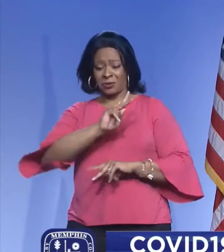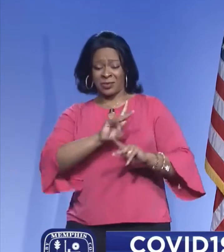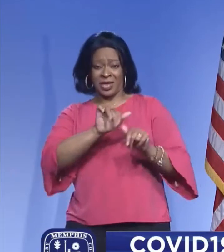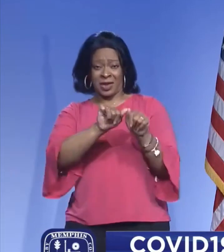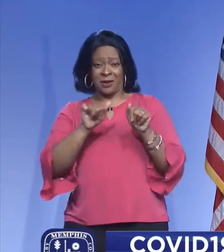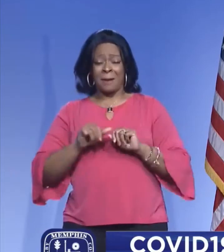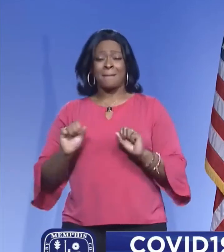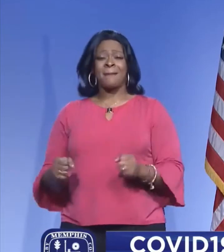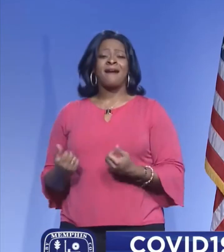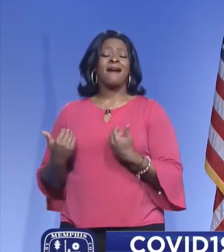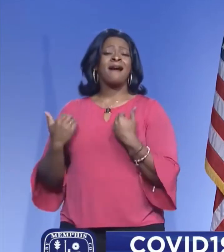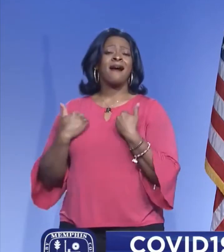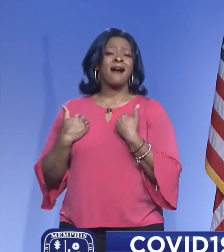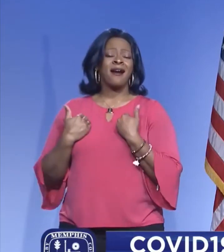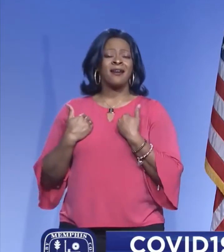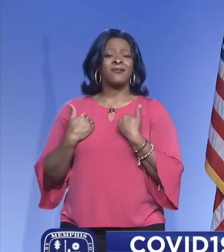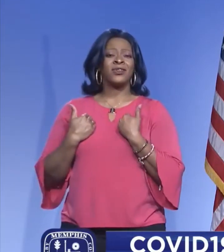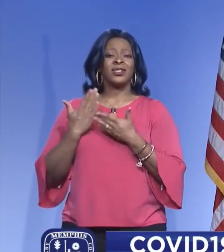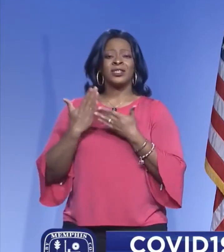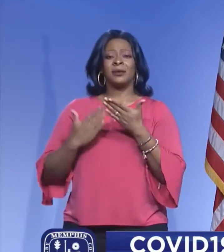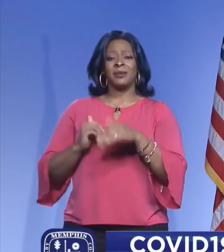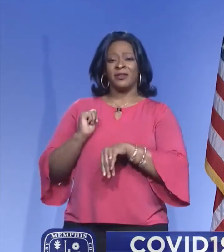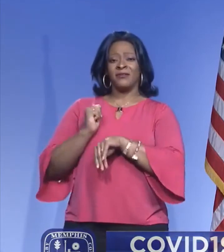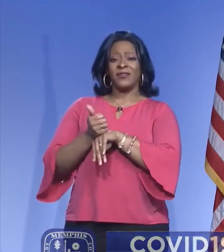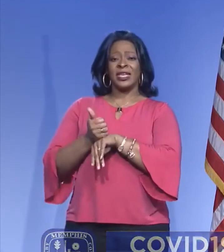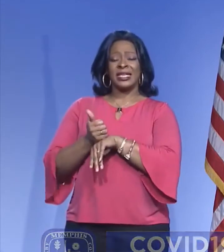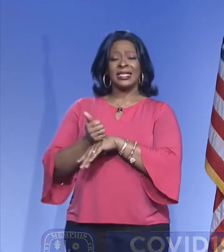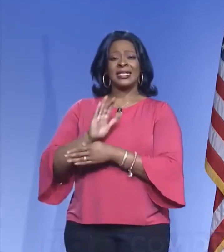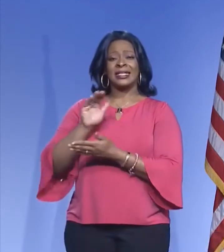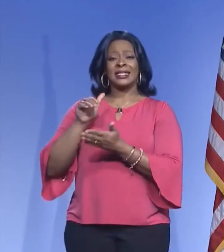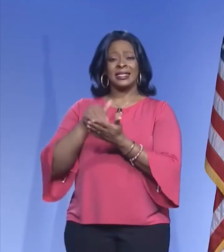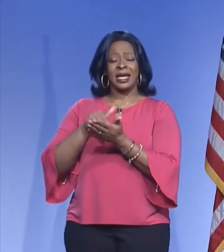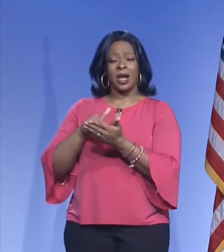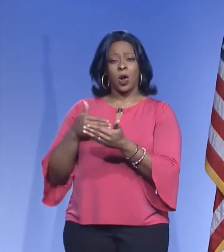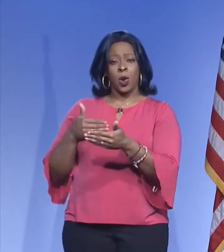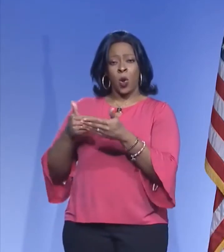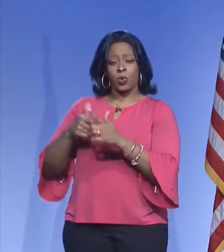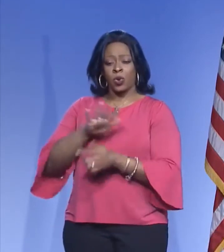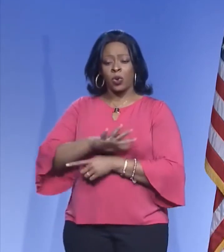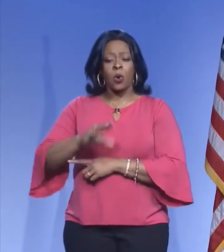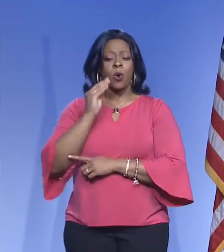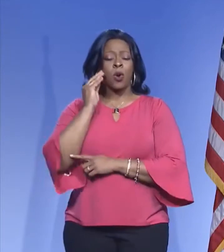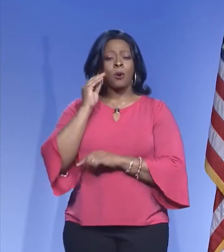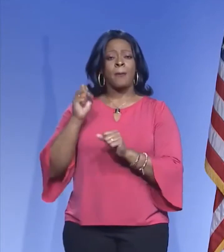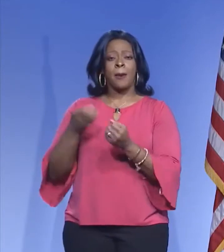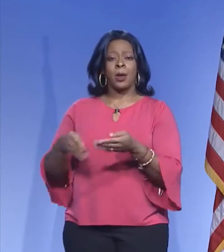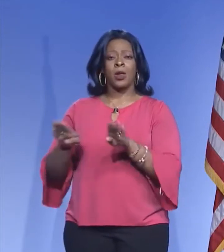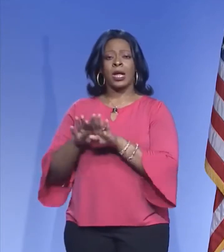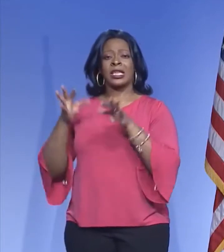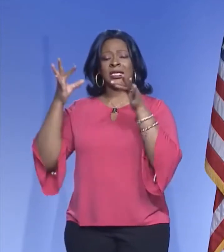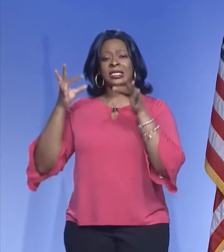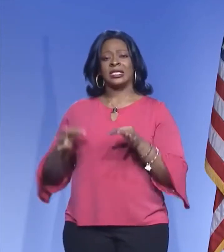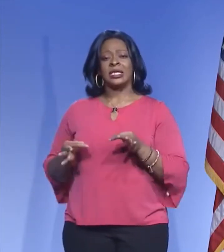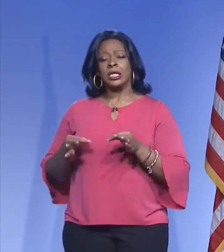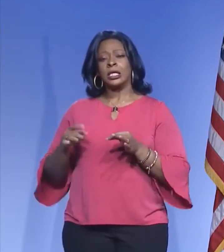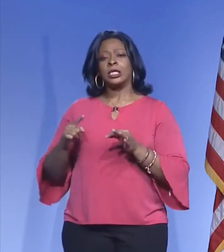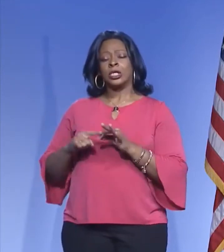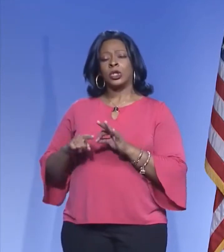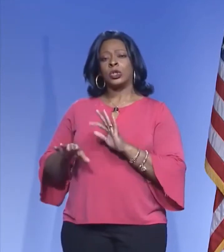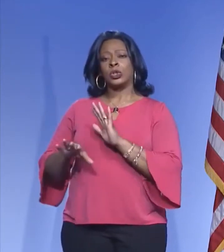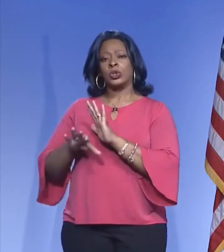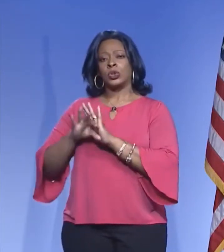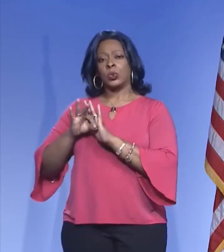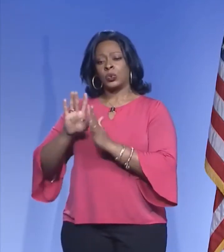may have if some of these fixed sites that may be closest to them are going to close, maybe the decision to choose those sites to